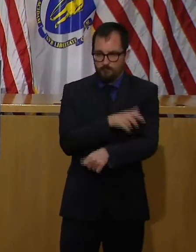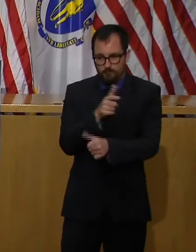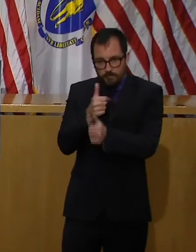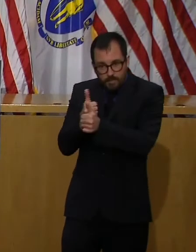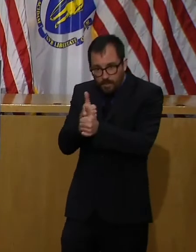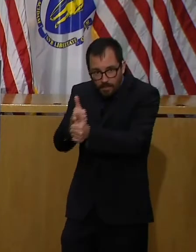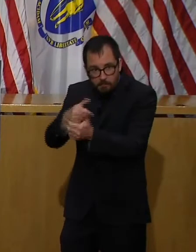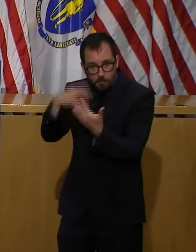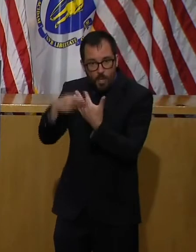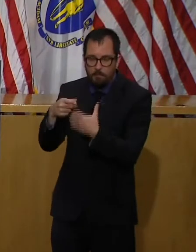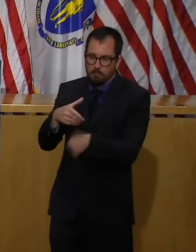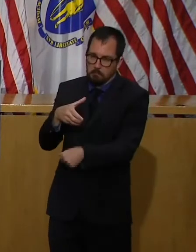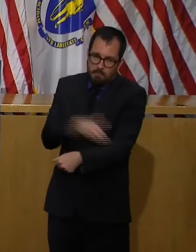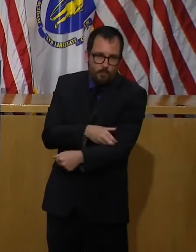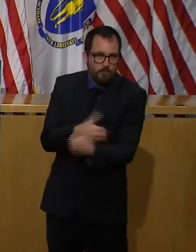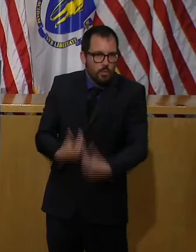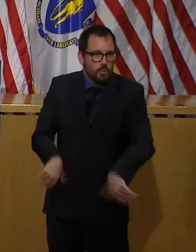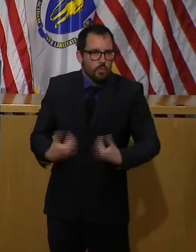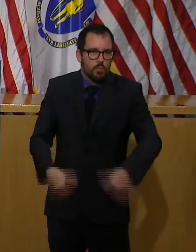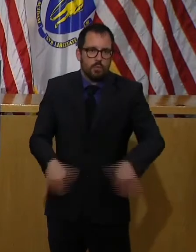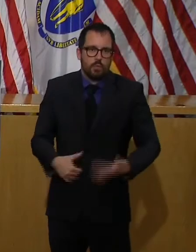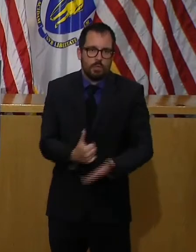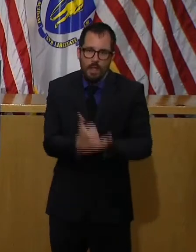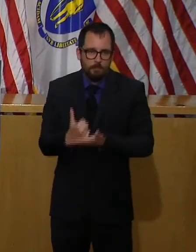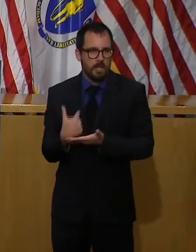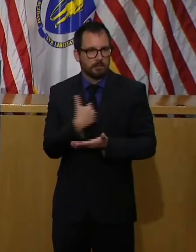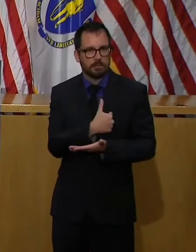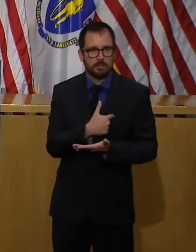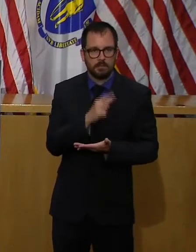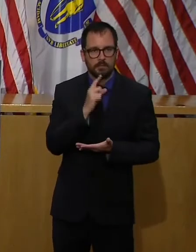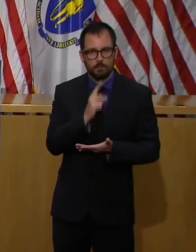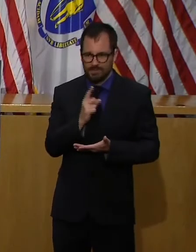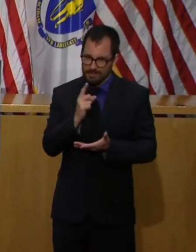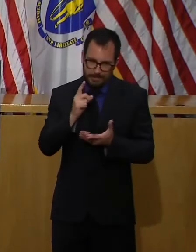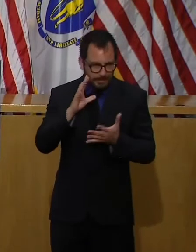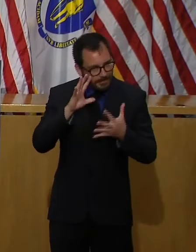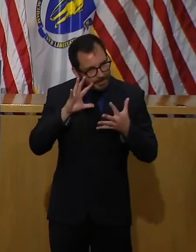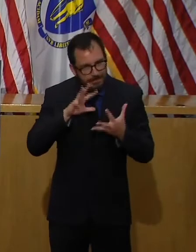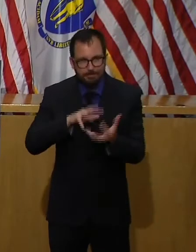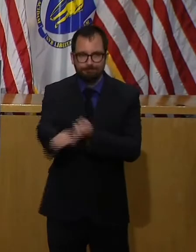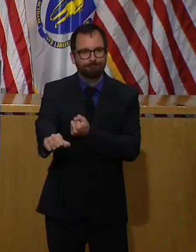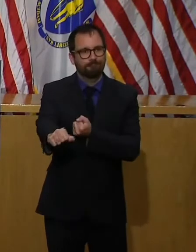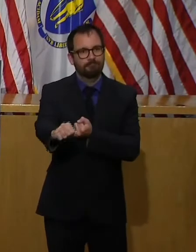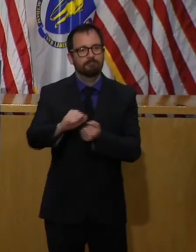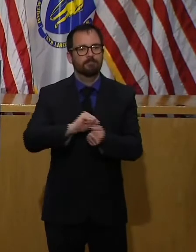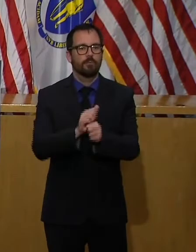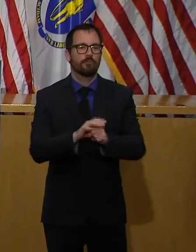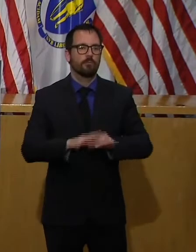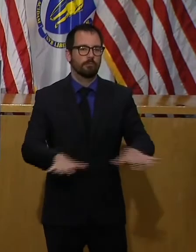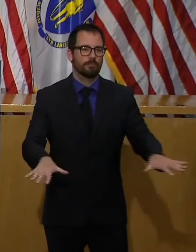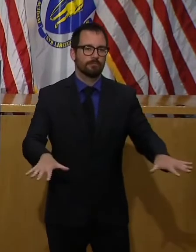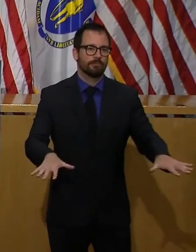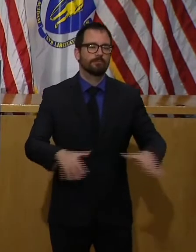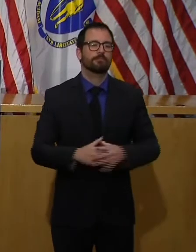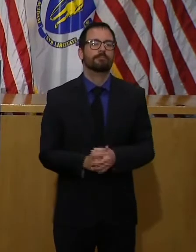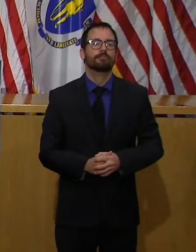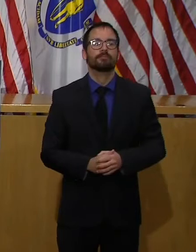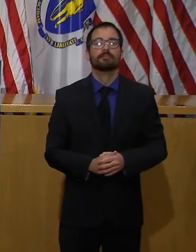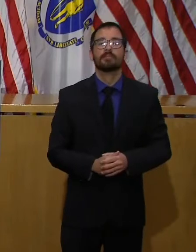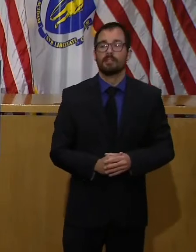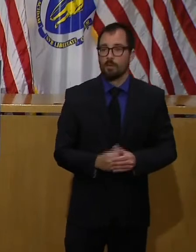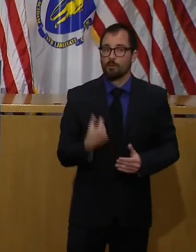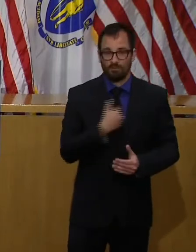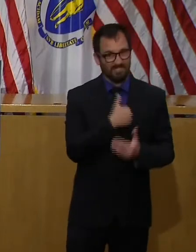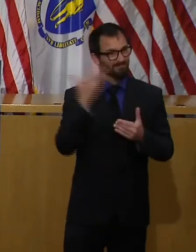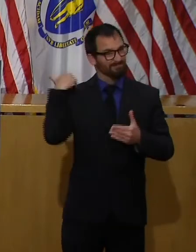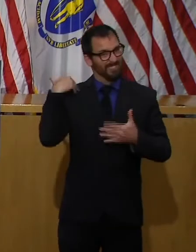Before our state of emergency that resulted in most of us staying at home and keeping a safe distance, our epidemiologists were identifying